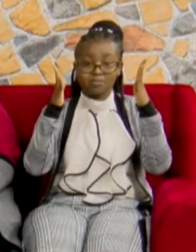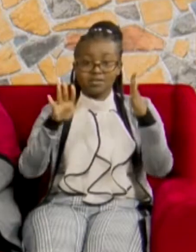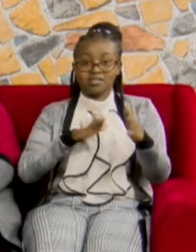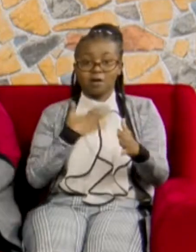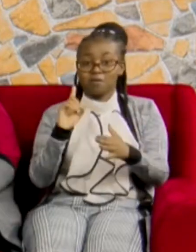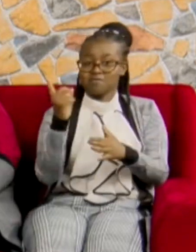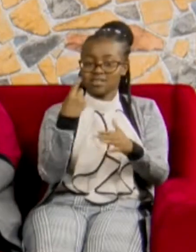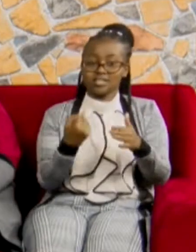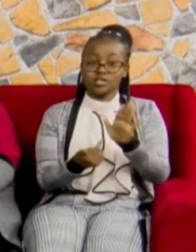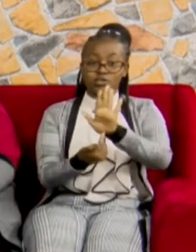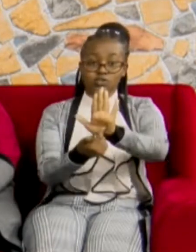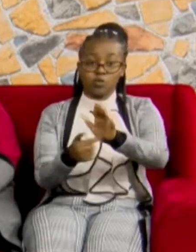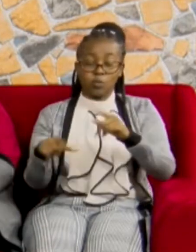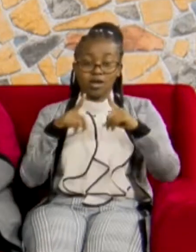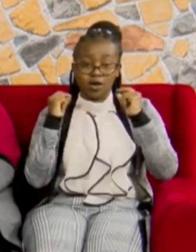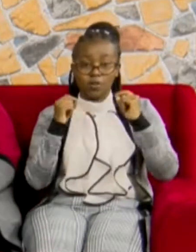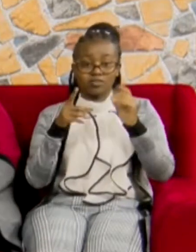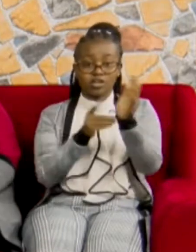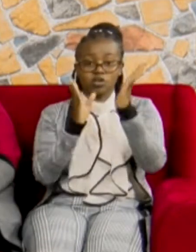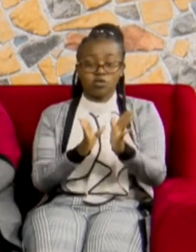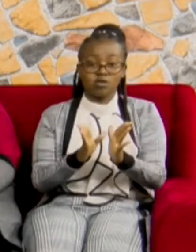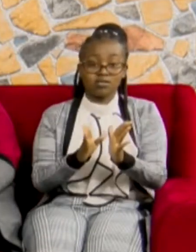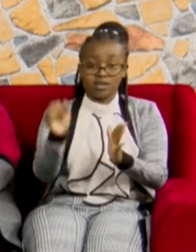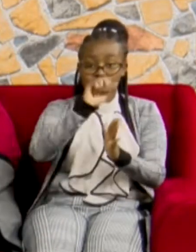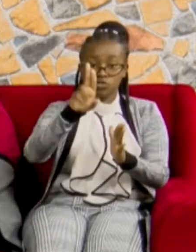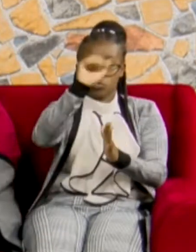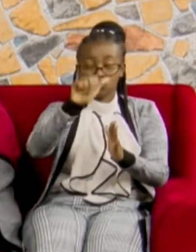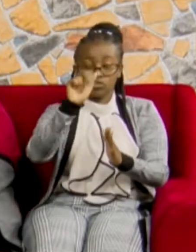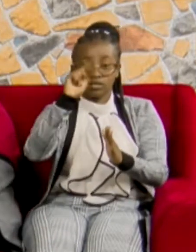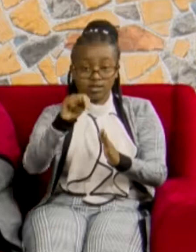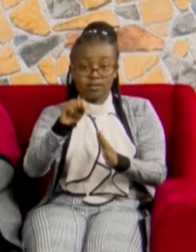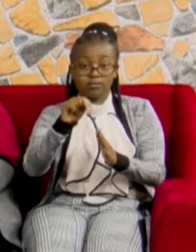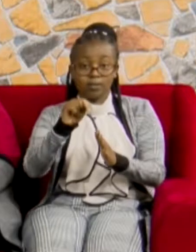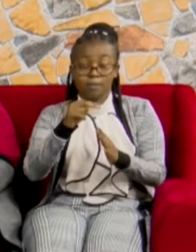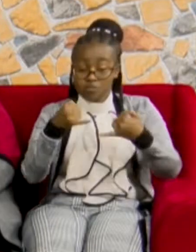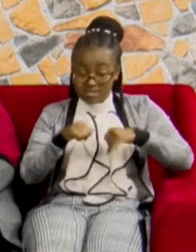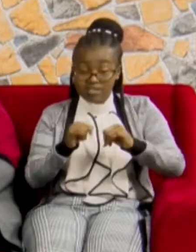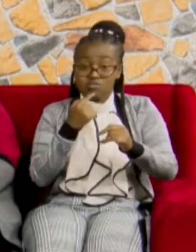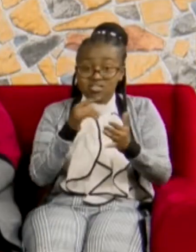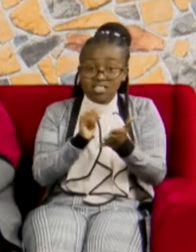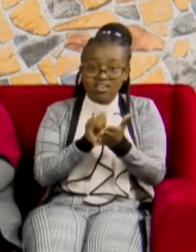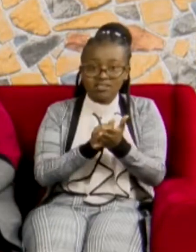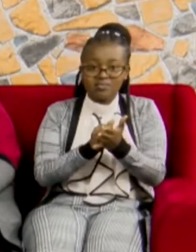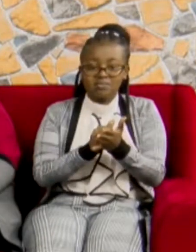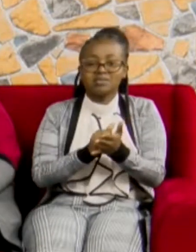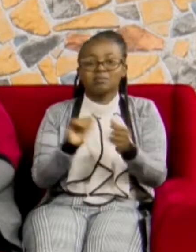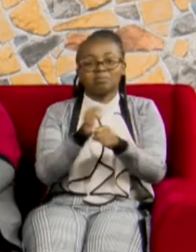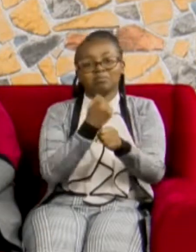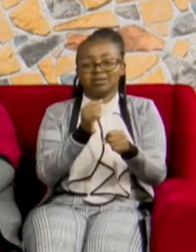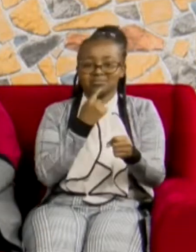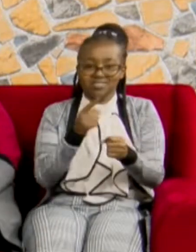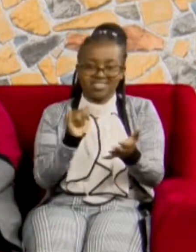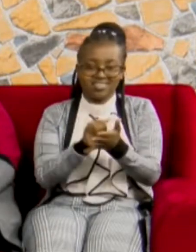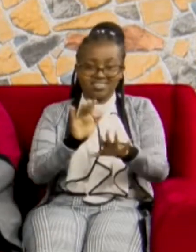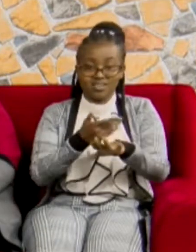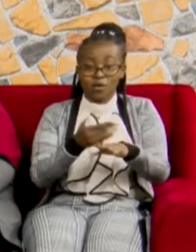our first show. We are hosting Dr.Susan Wamadi. I was trying to say it in Kikuyu, I've given up in my head. So